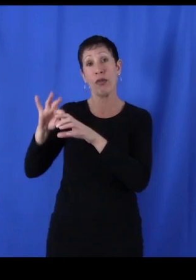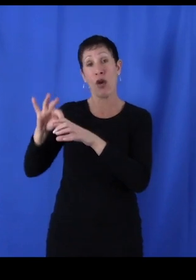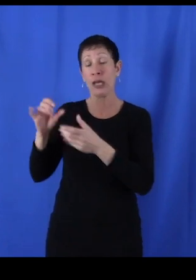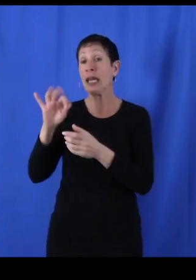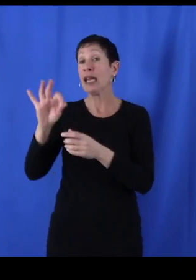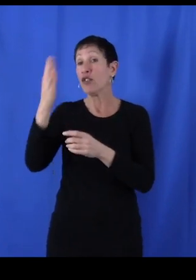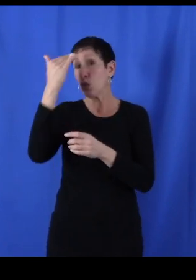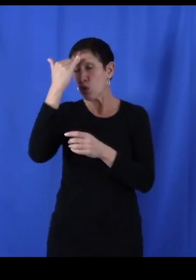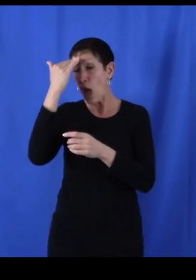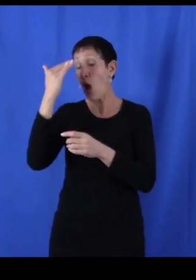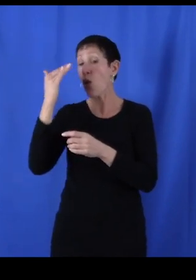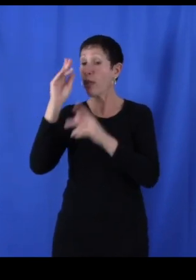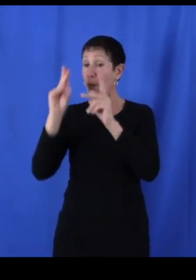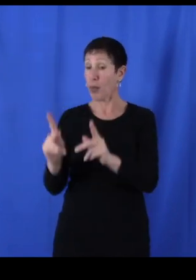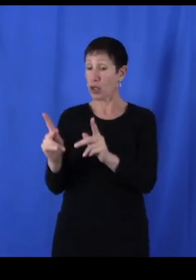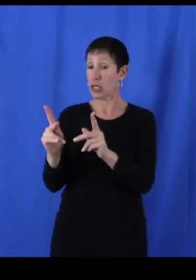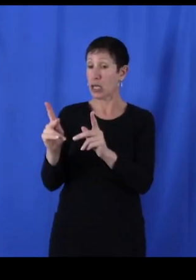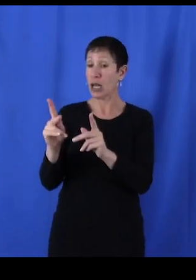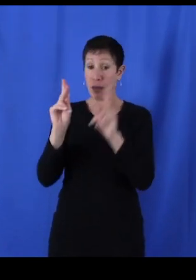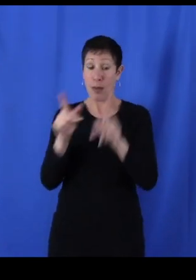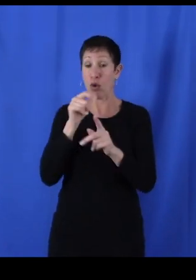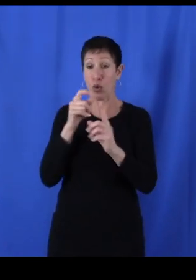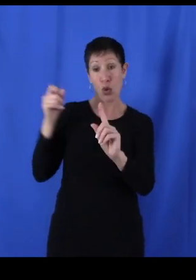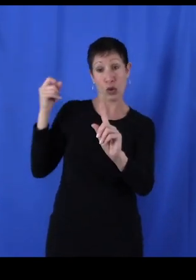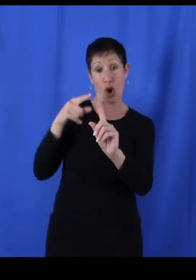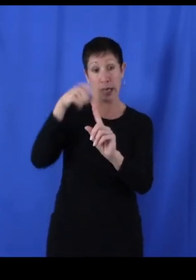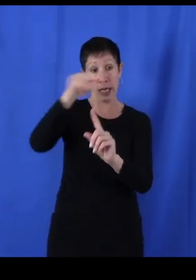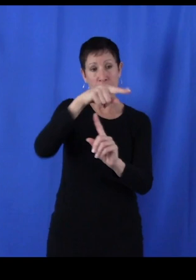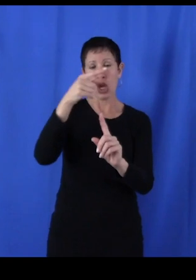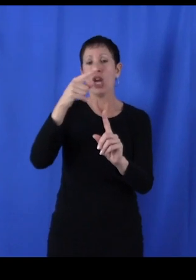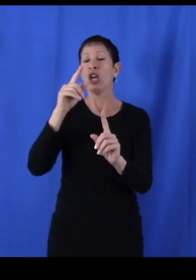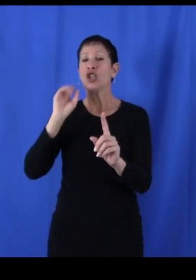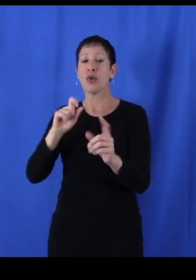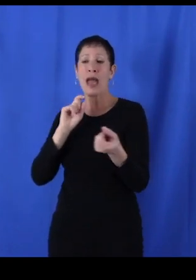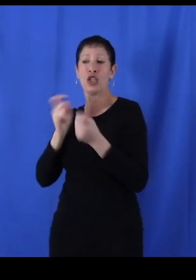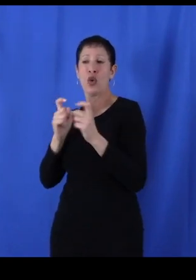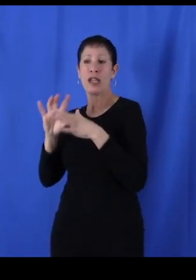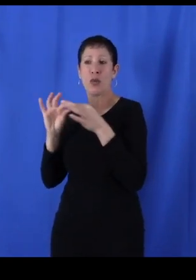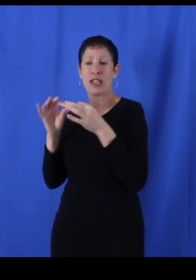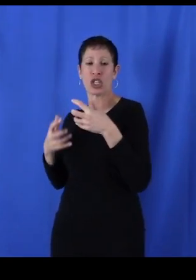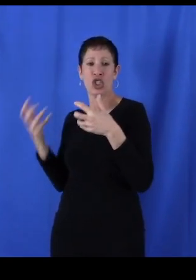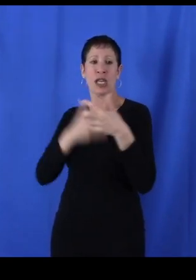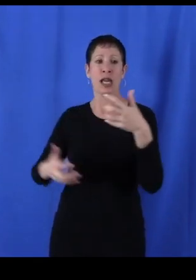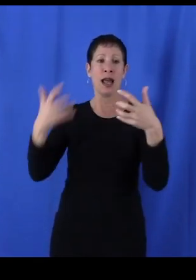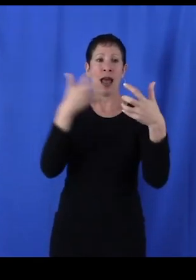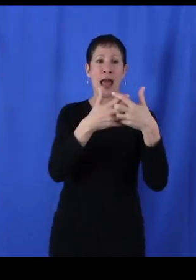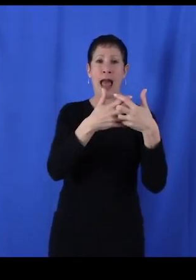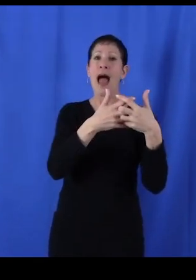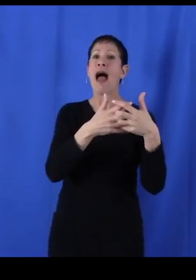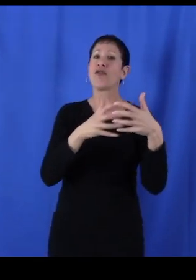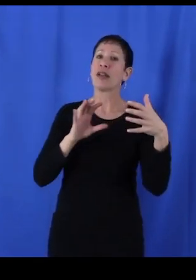electorate. If you know the personality of the people you're targeting, you can nuance your messaging to resonate more